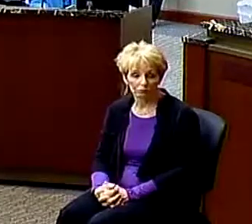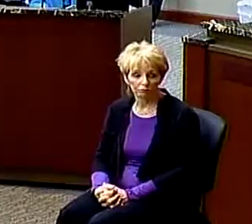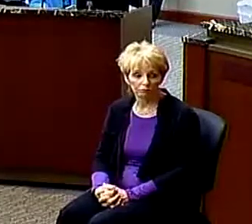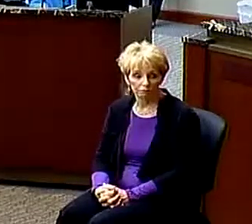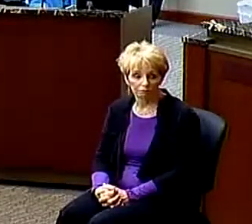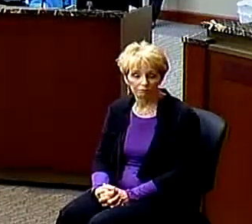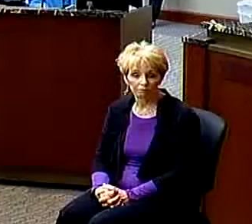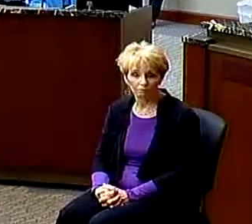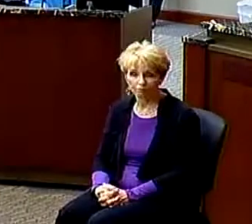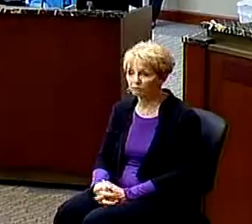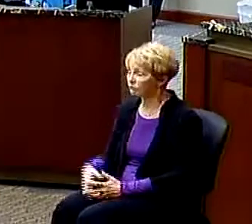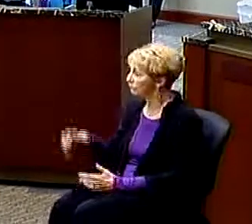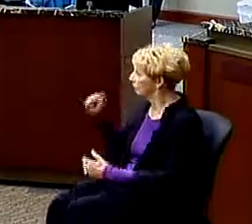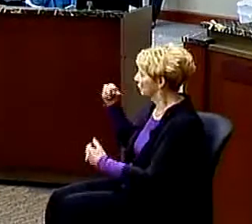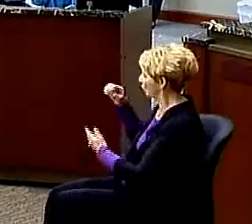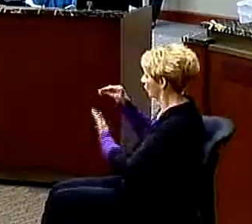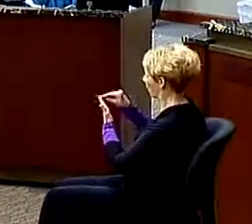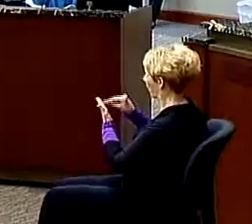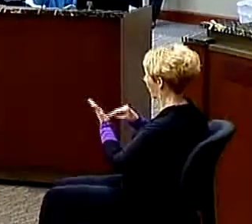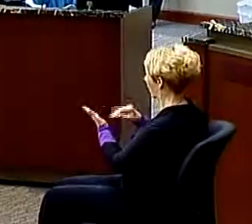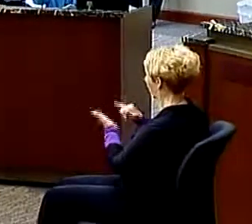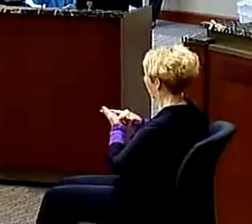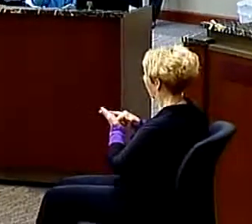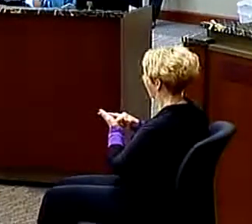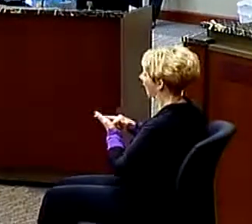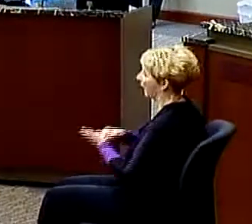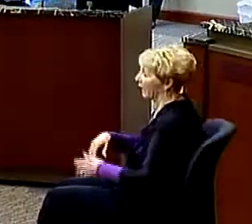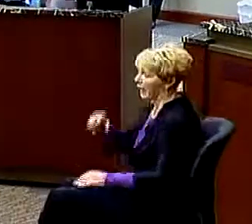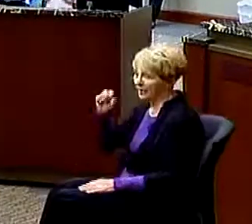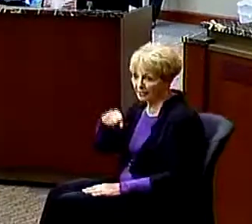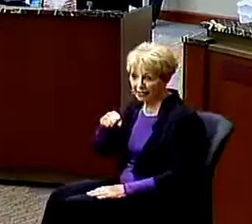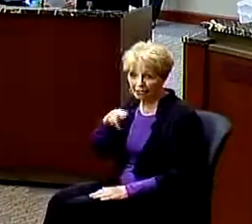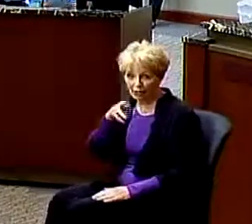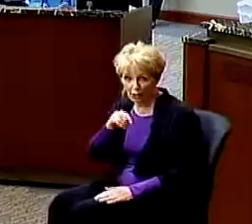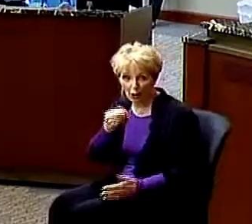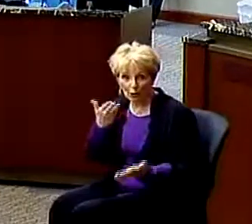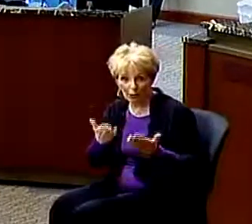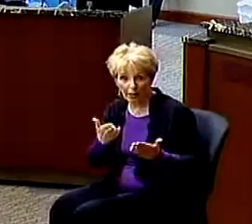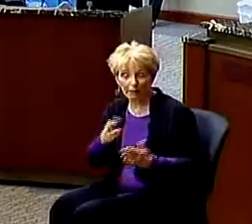She's writing it down. So that was yes, no, maybe so, certainly. No, I mean, yeah.